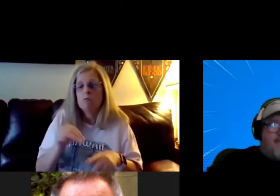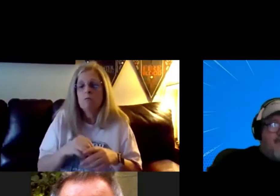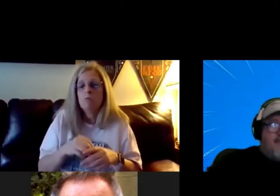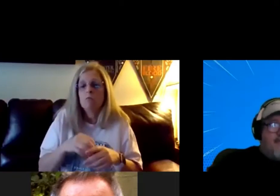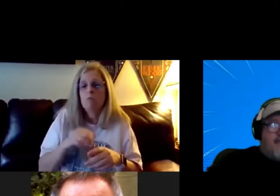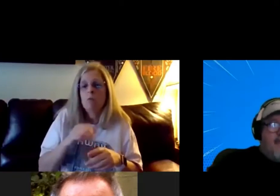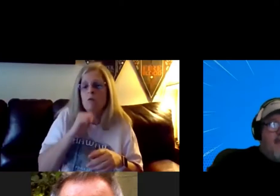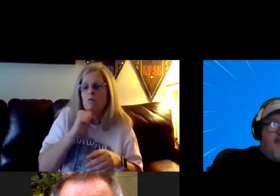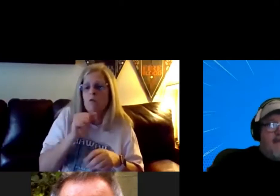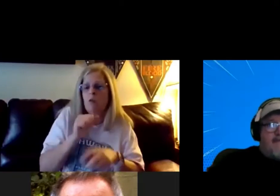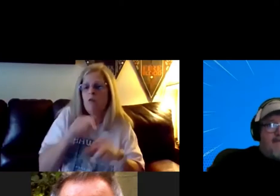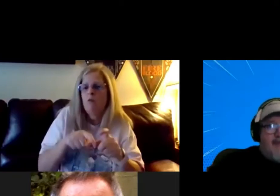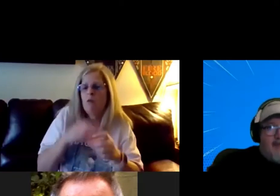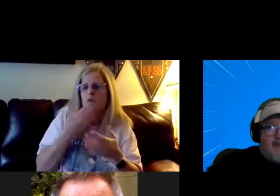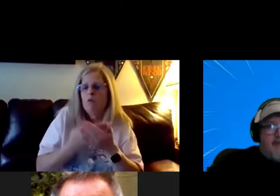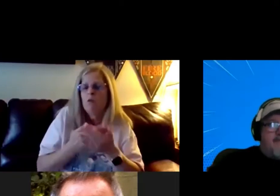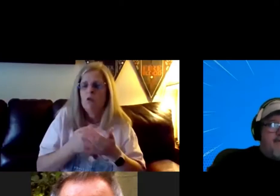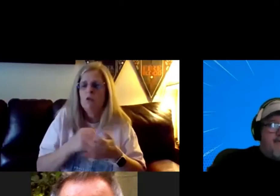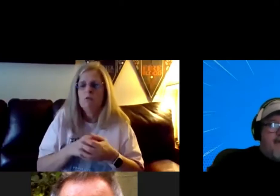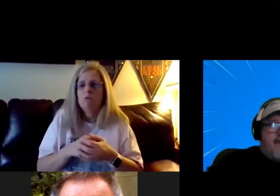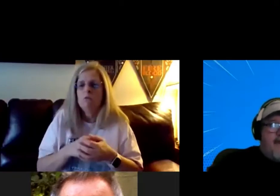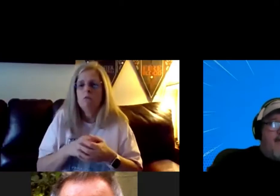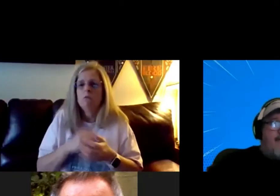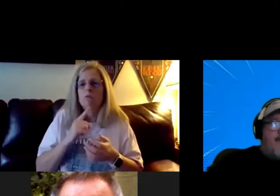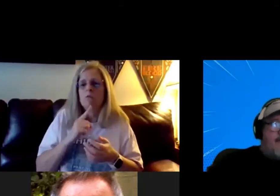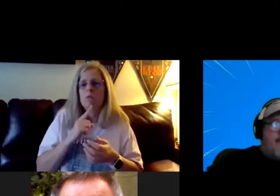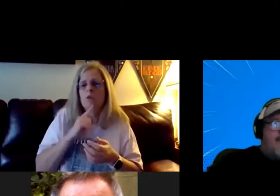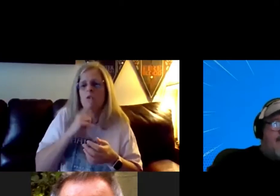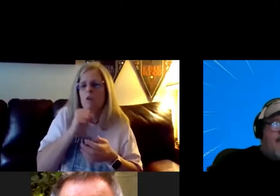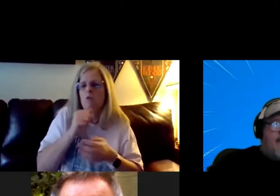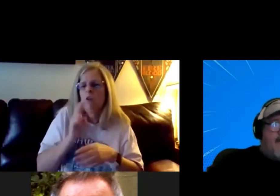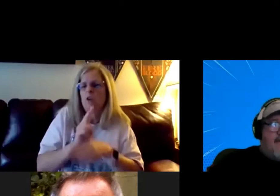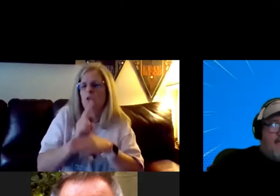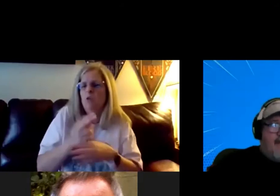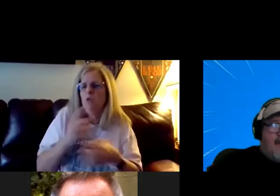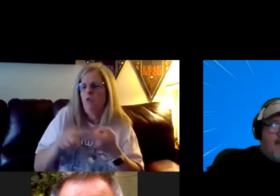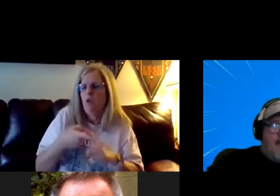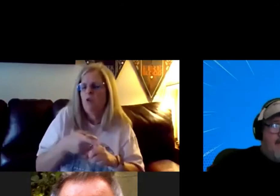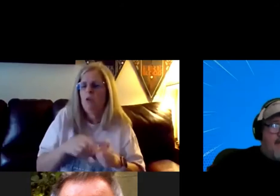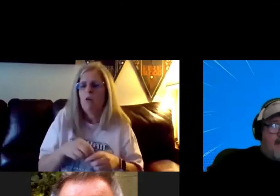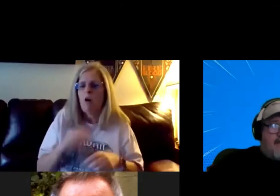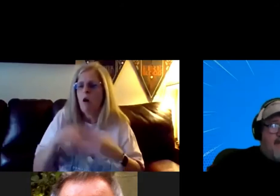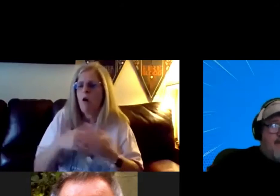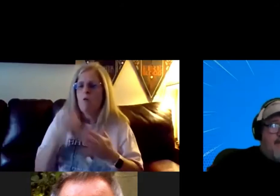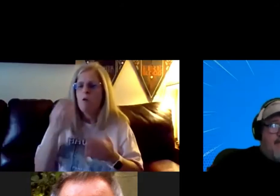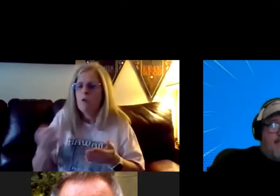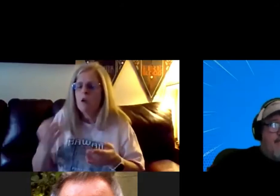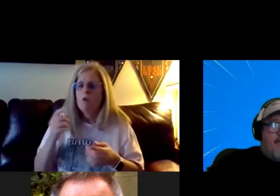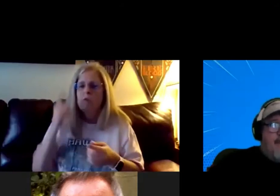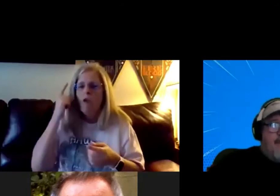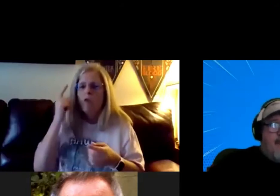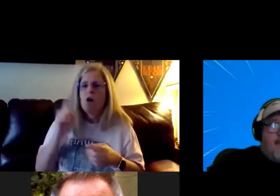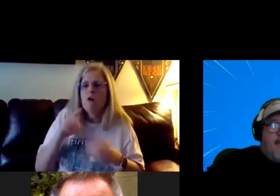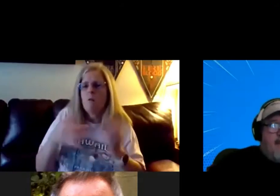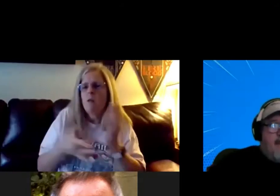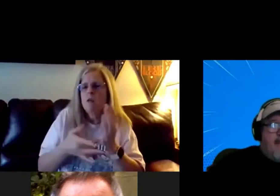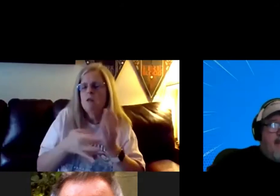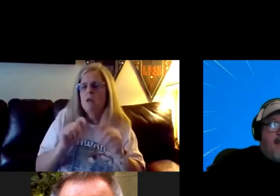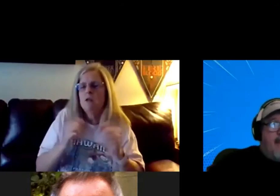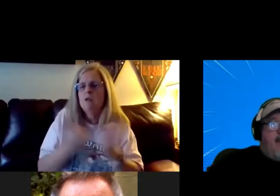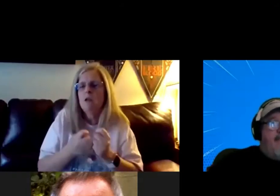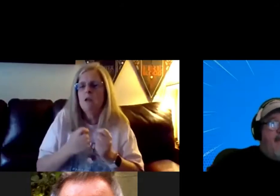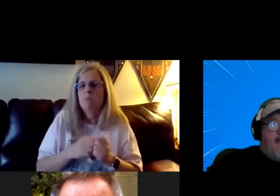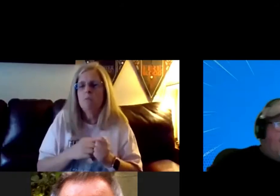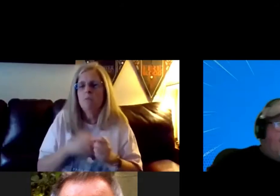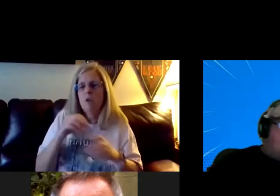so smooth. It's not really user-friendly. And all these things have been thought of by the tech team in